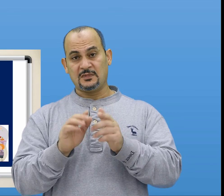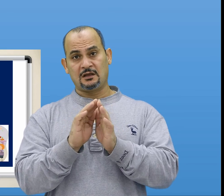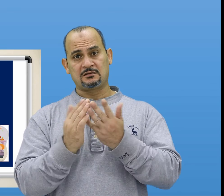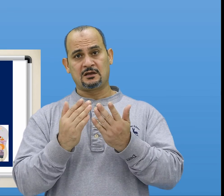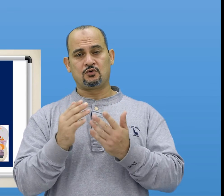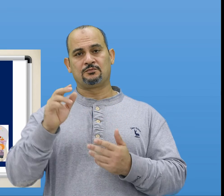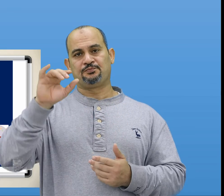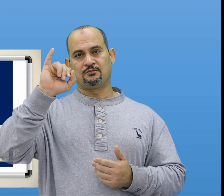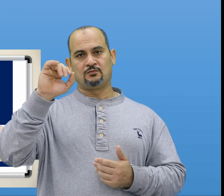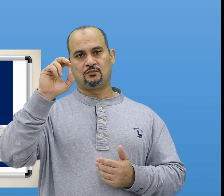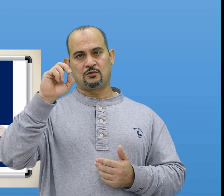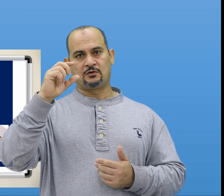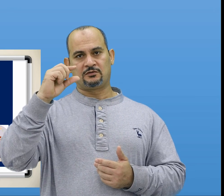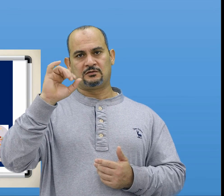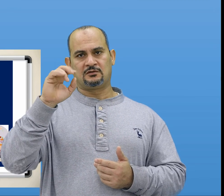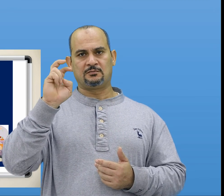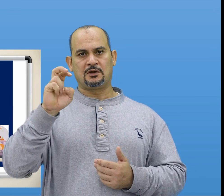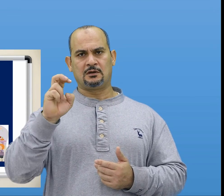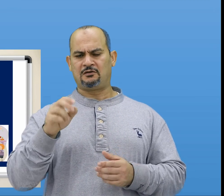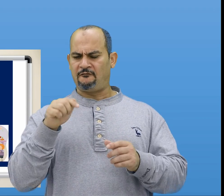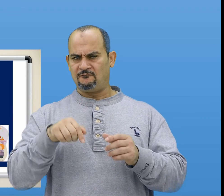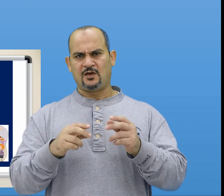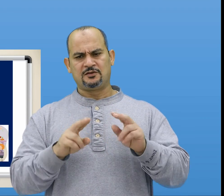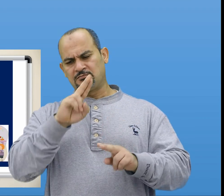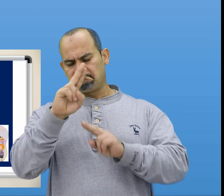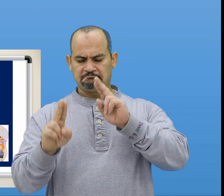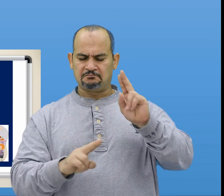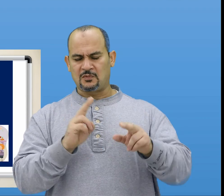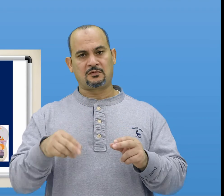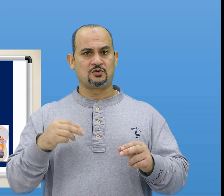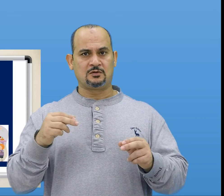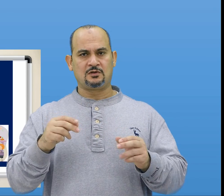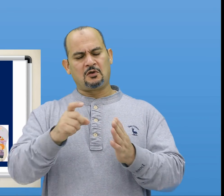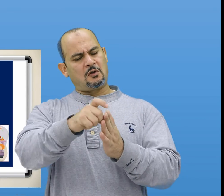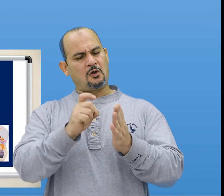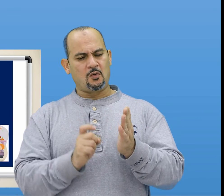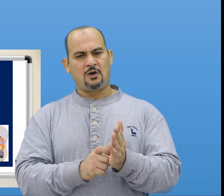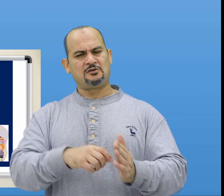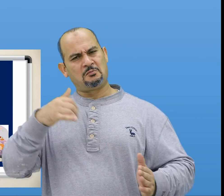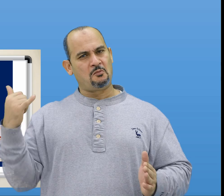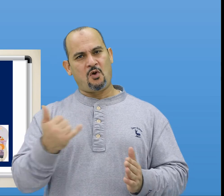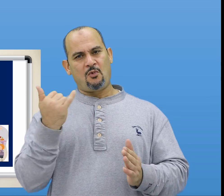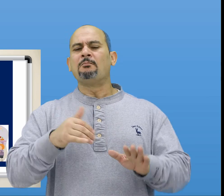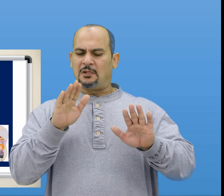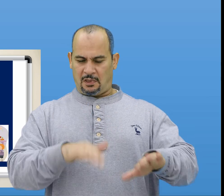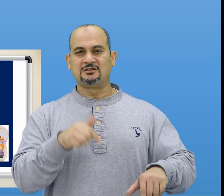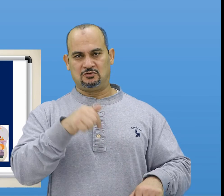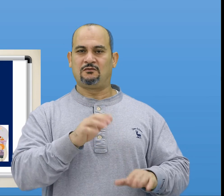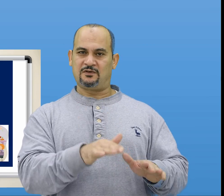ideas. Maybe something that I haven't mentioned that you know of that can be also correct, as long as it is grammatically correct.